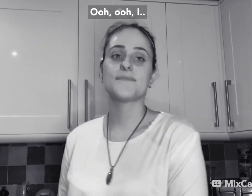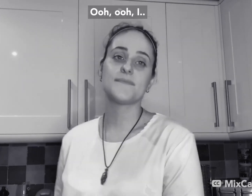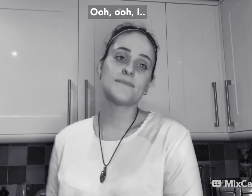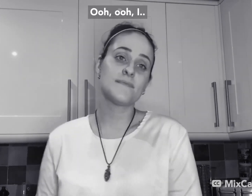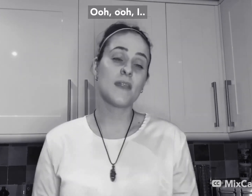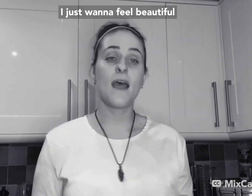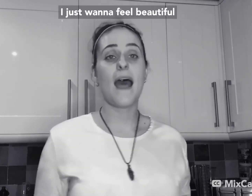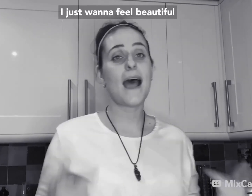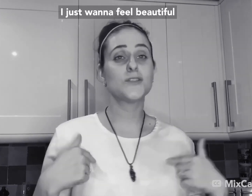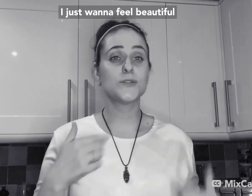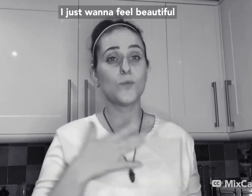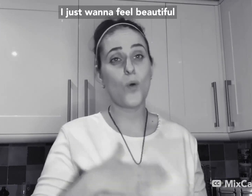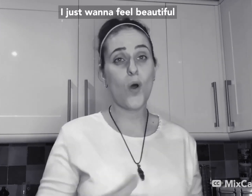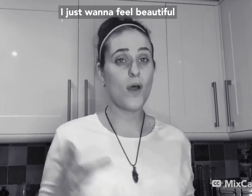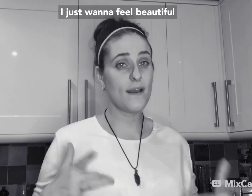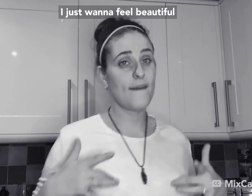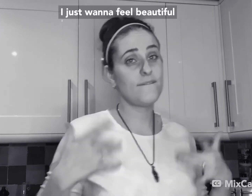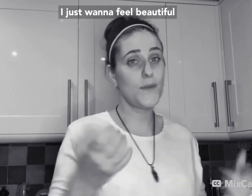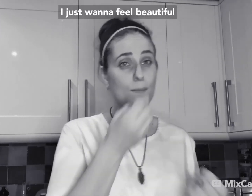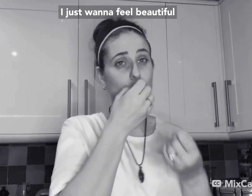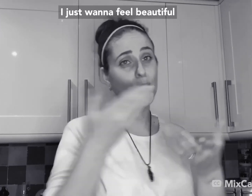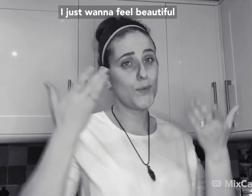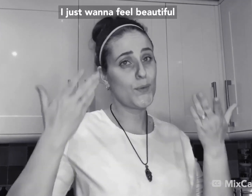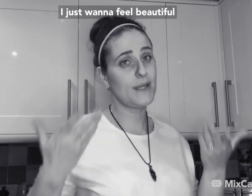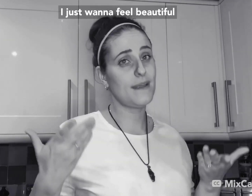i just want beautiful